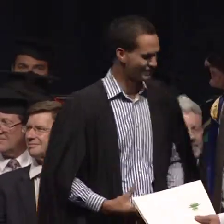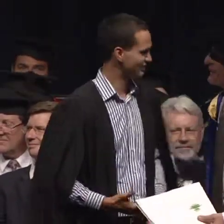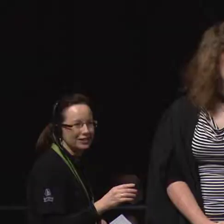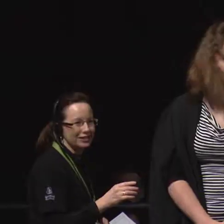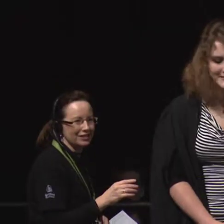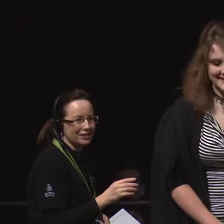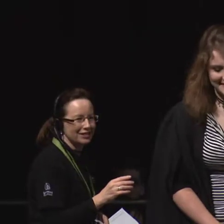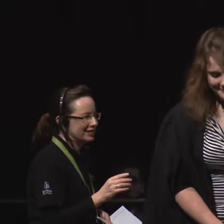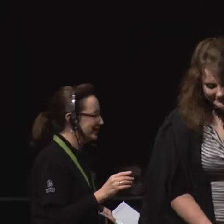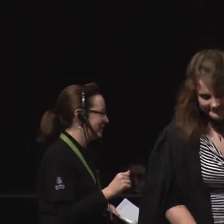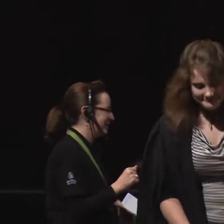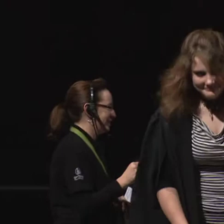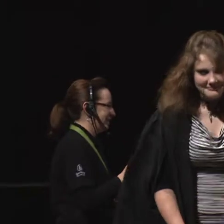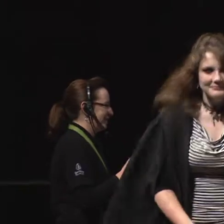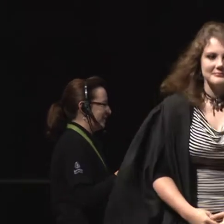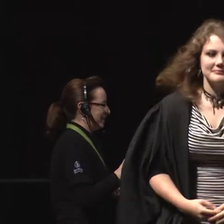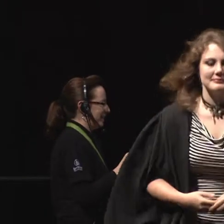Lauren Stewart.